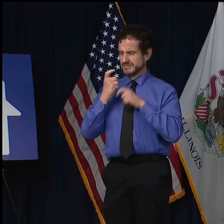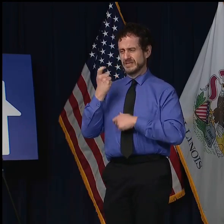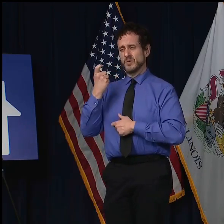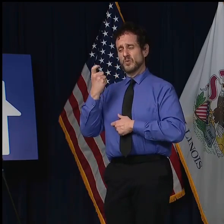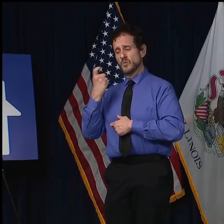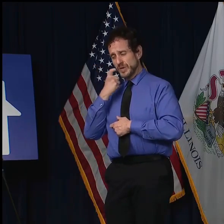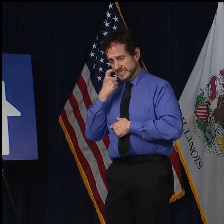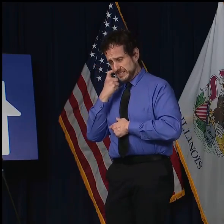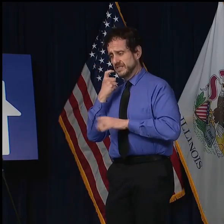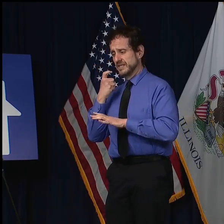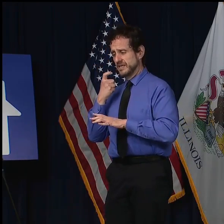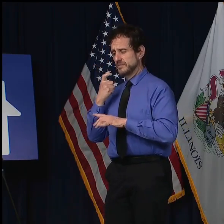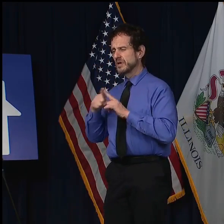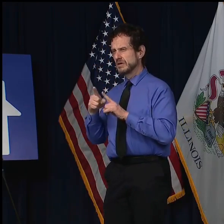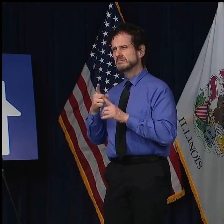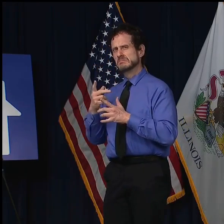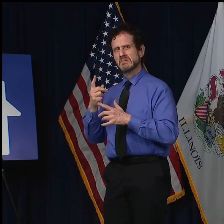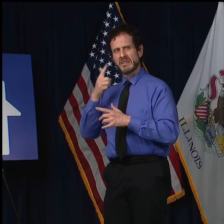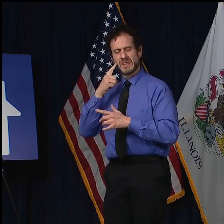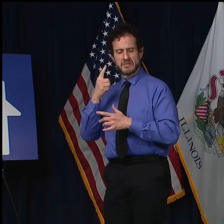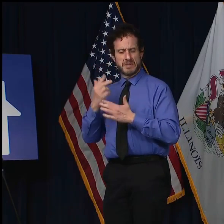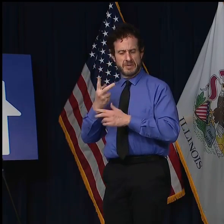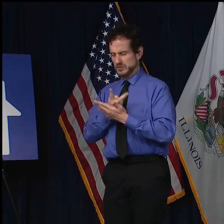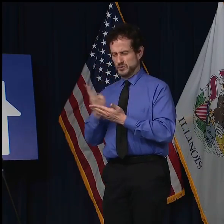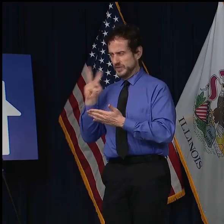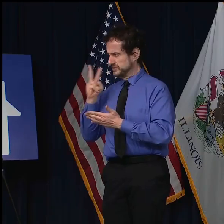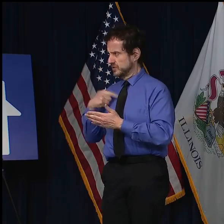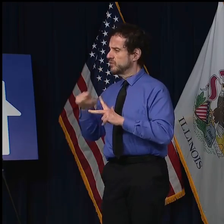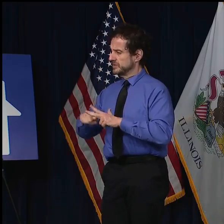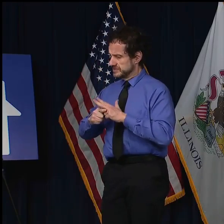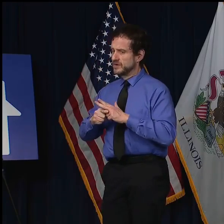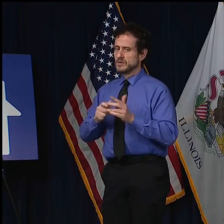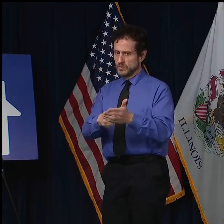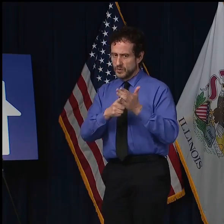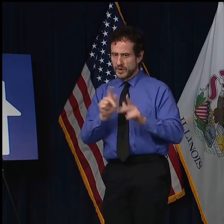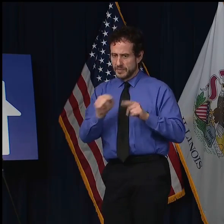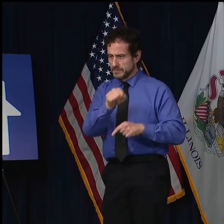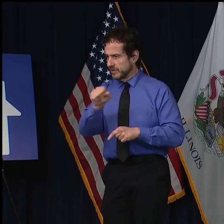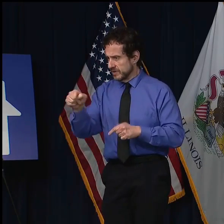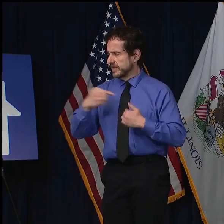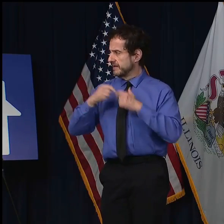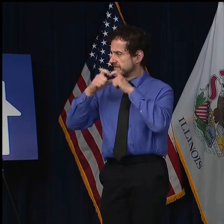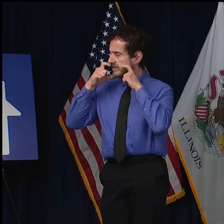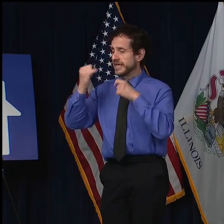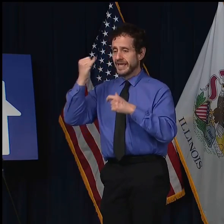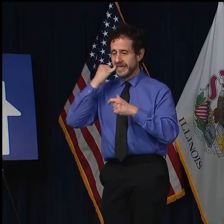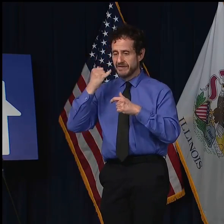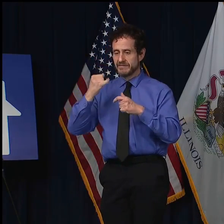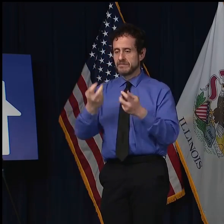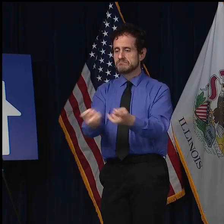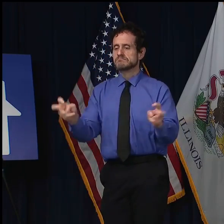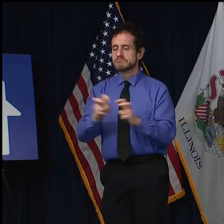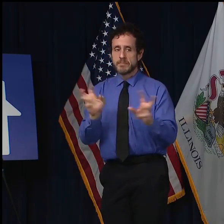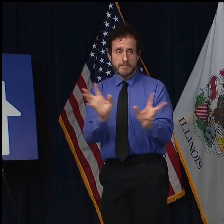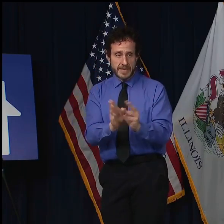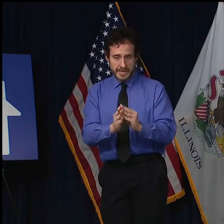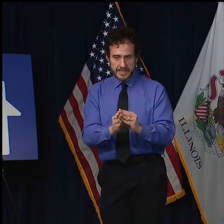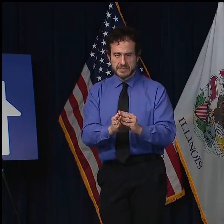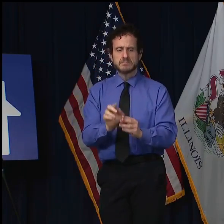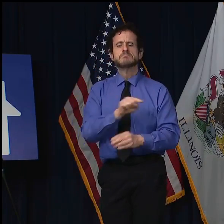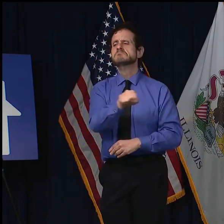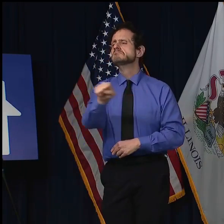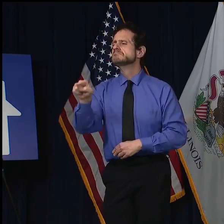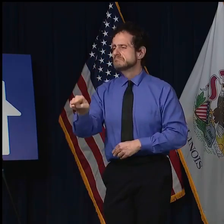long ago, but some number of maybe 2 weeks ago, where when we have meetings or anything else, everybody